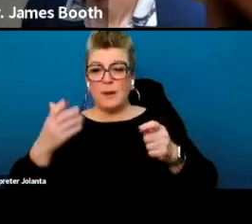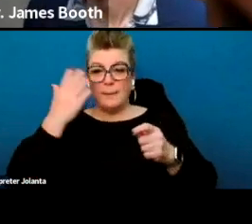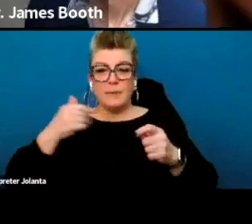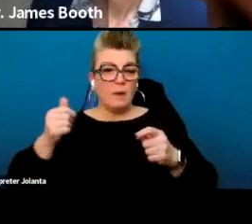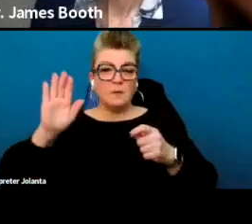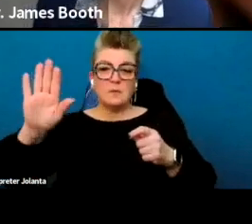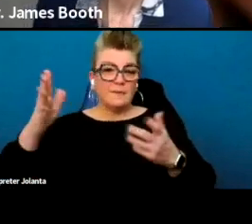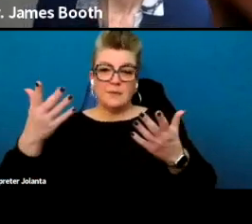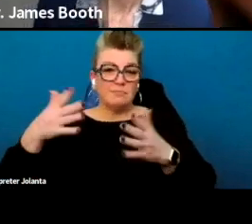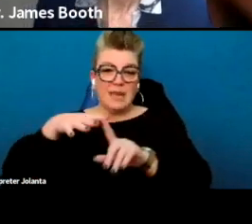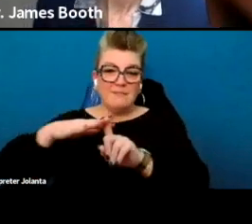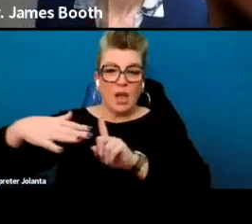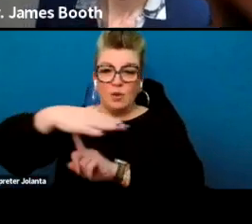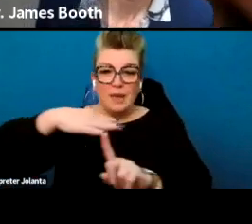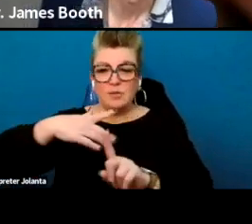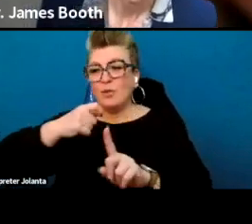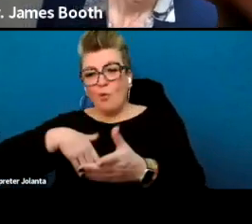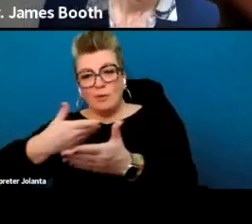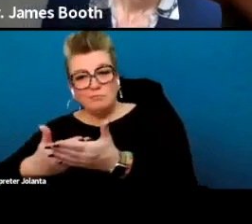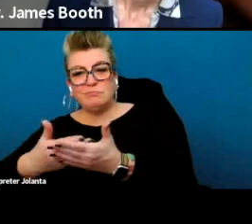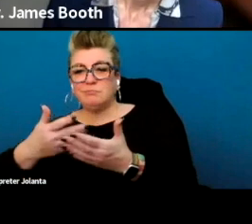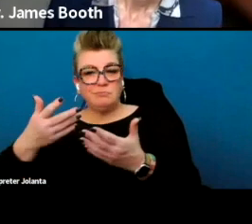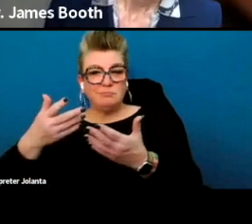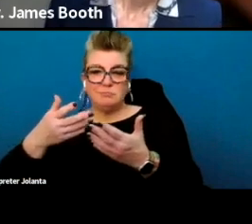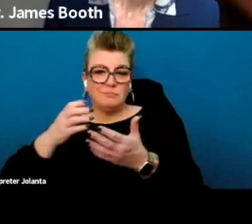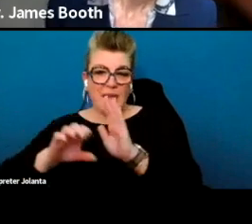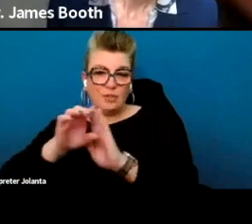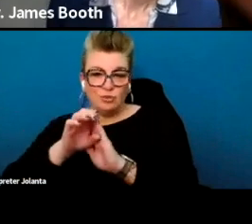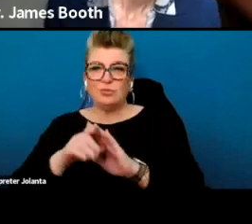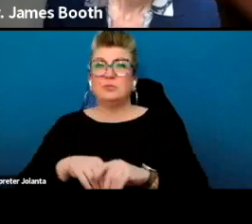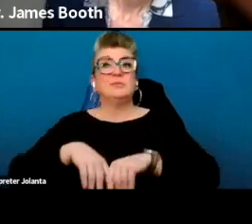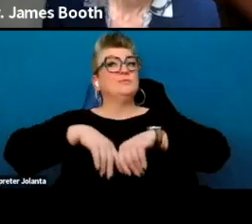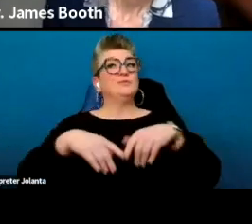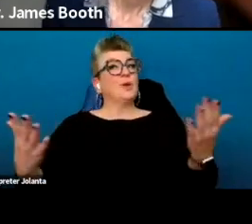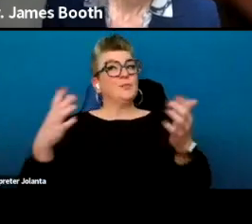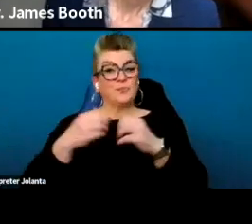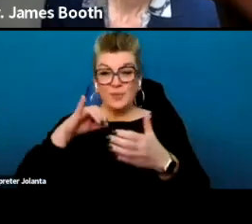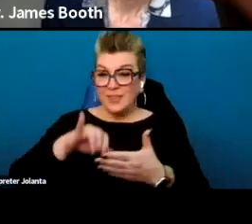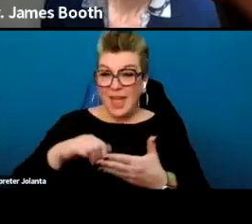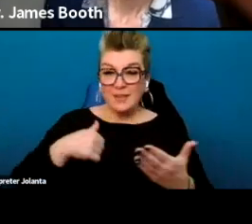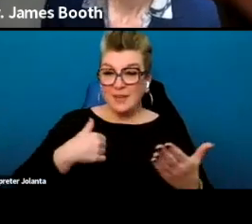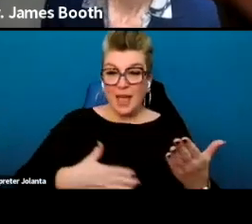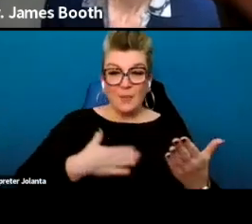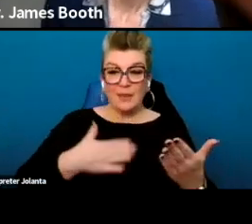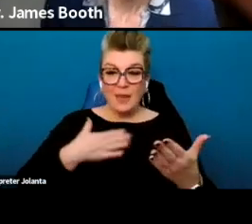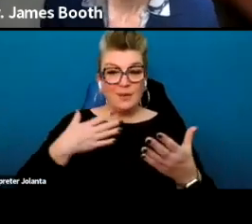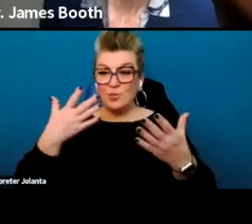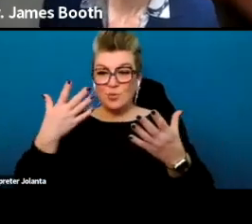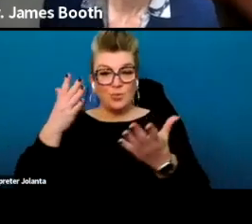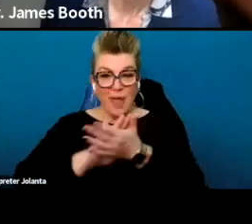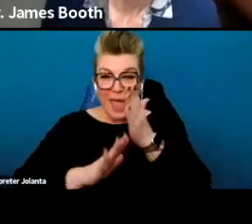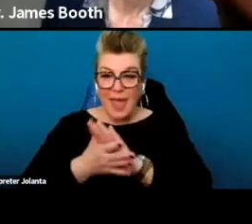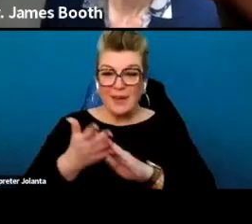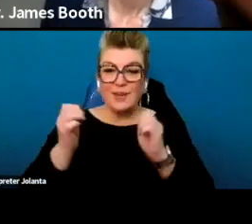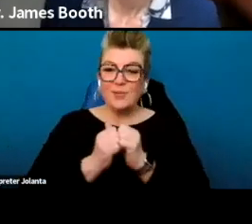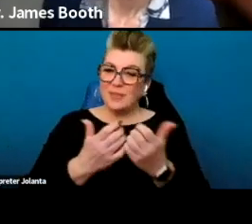or environmental factors. So with that, I'd like to just end. Again, thank you